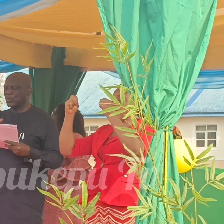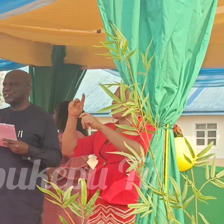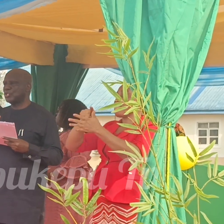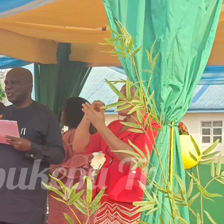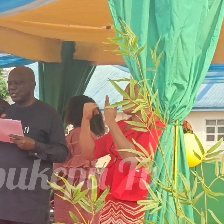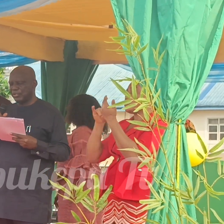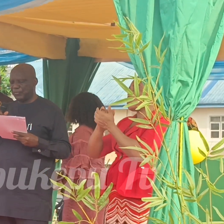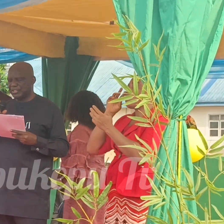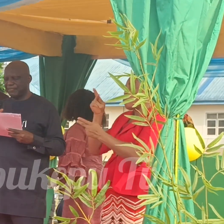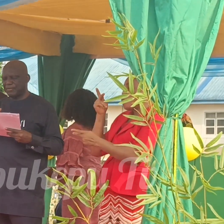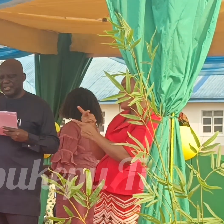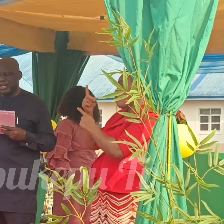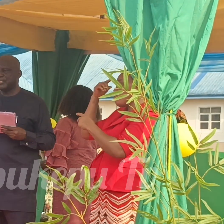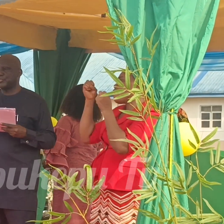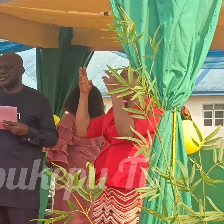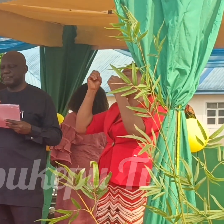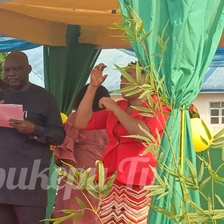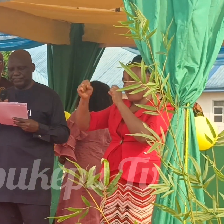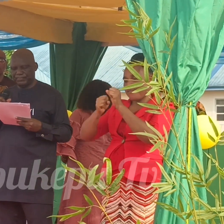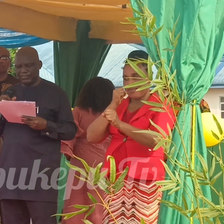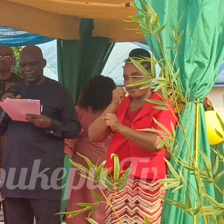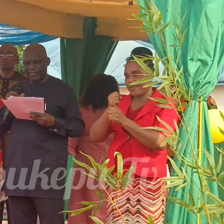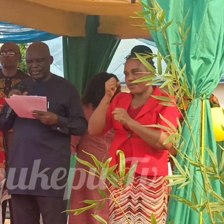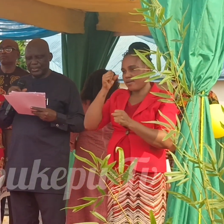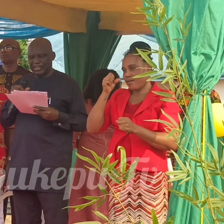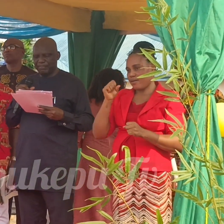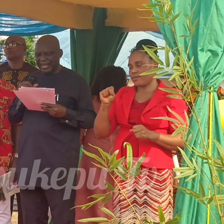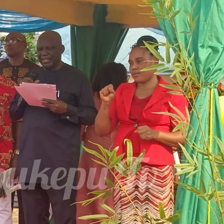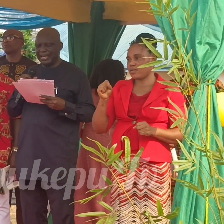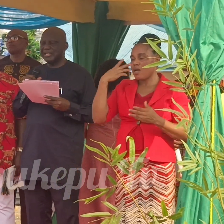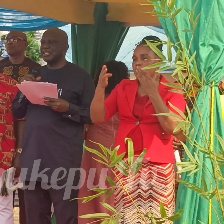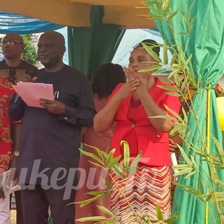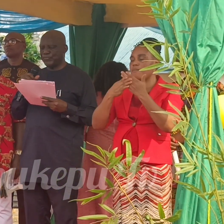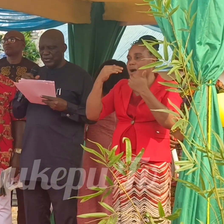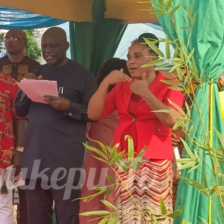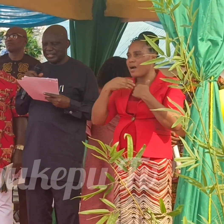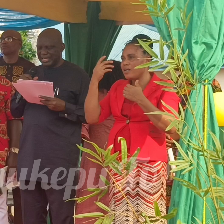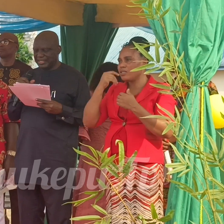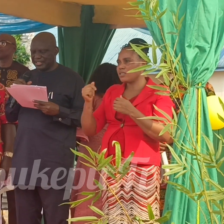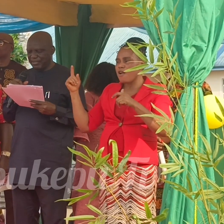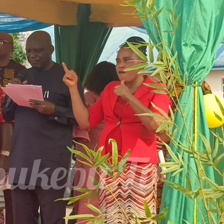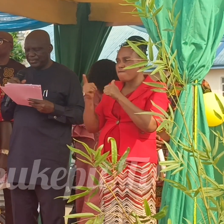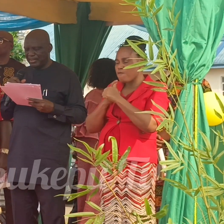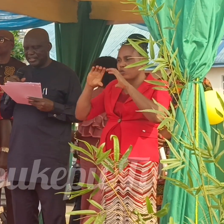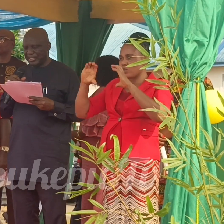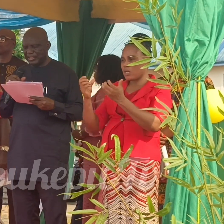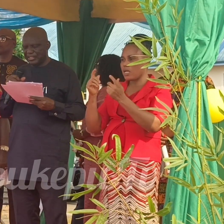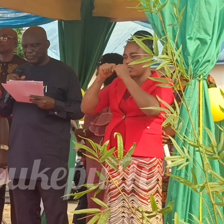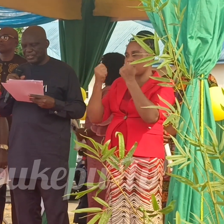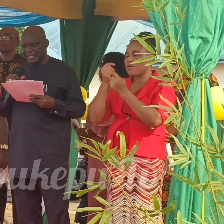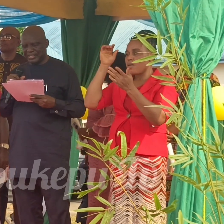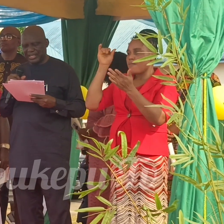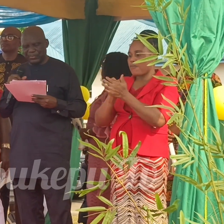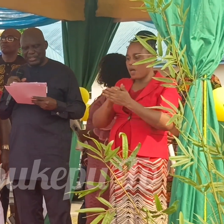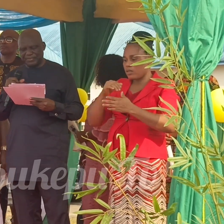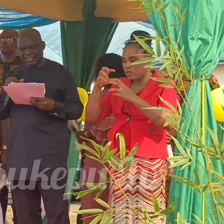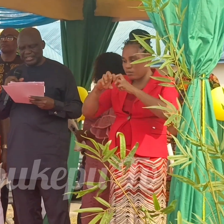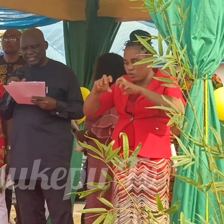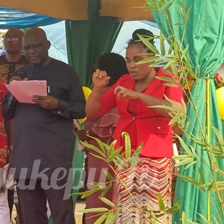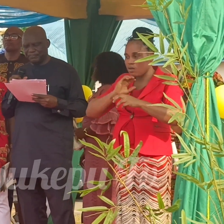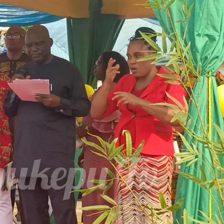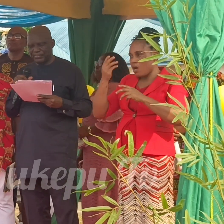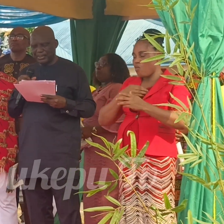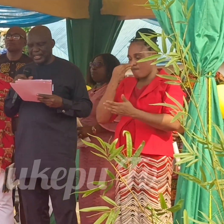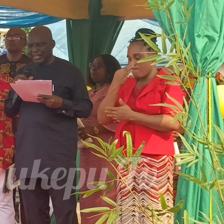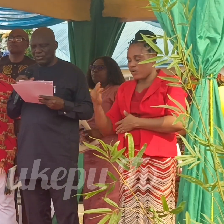that was stalled for several years. The bank has a first-class team that processed our